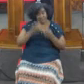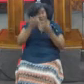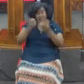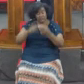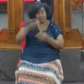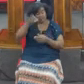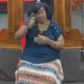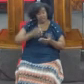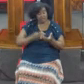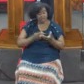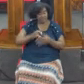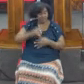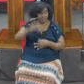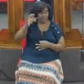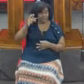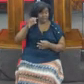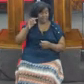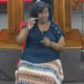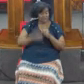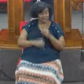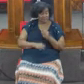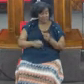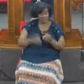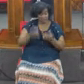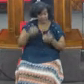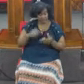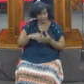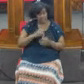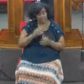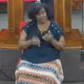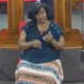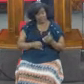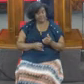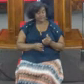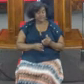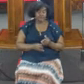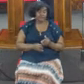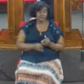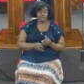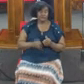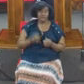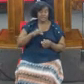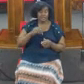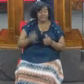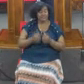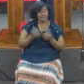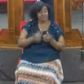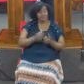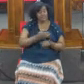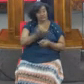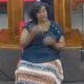Spirit. So, I want to bring this to close tonight. I challenge you tonight.